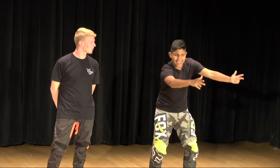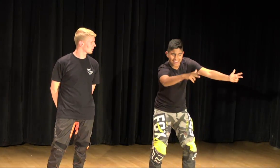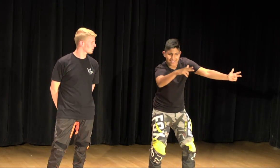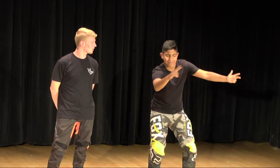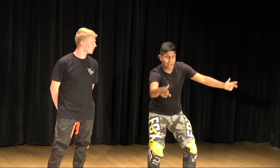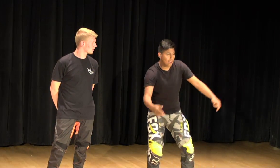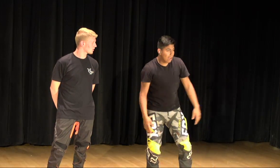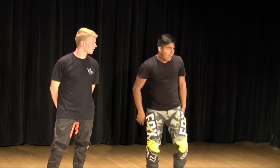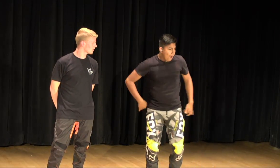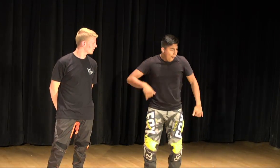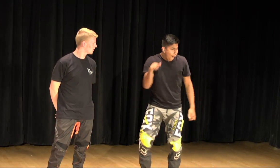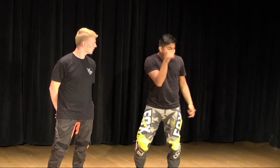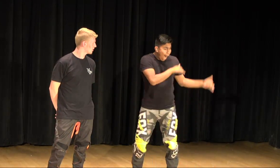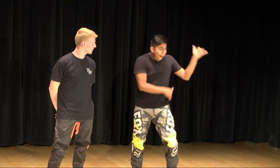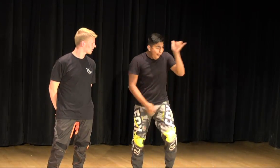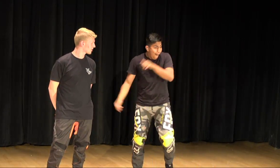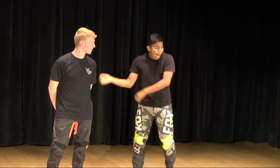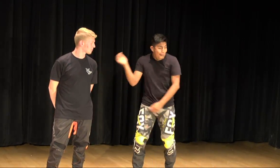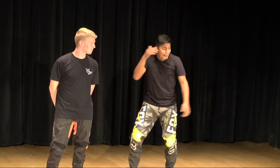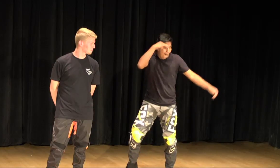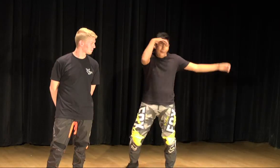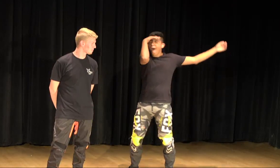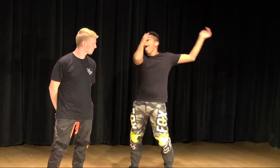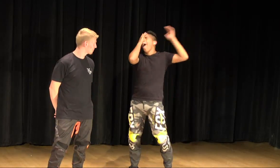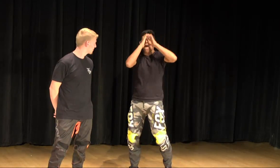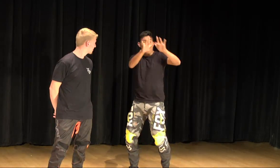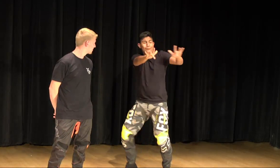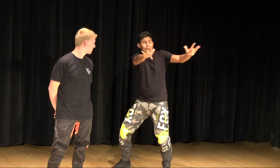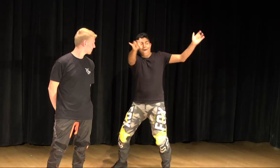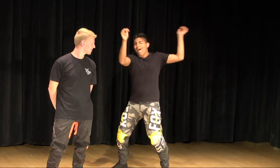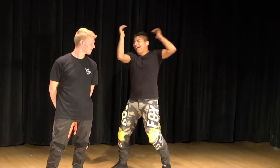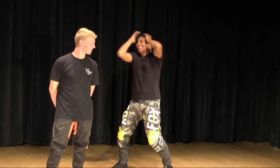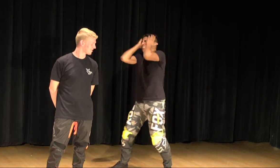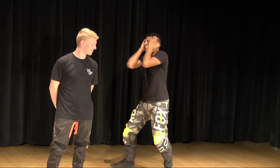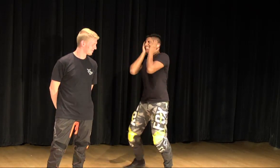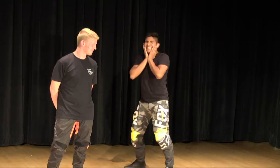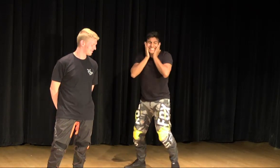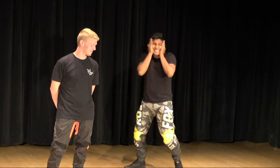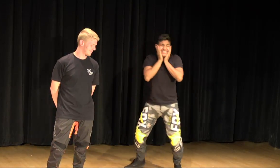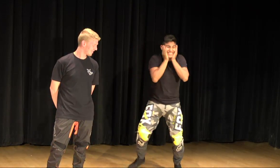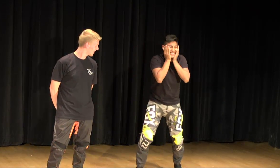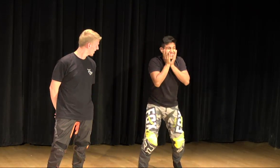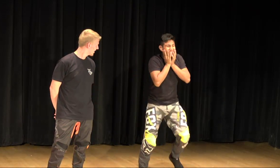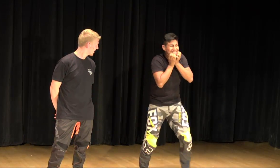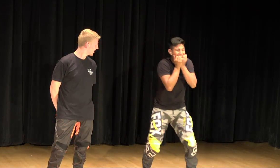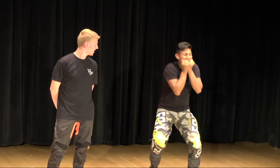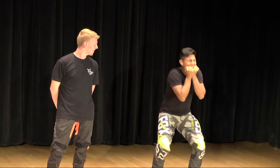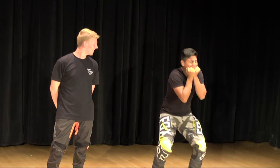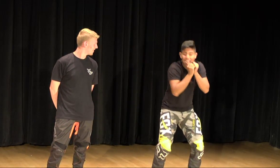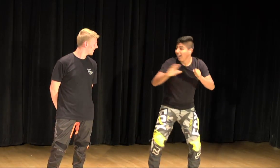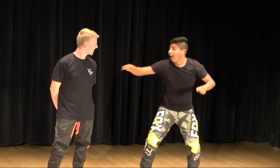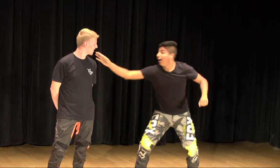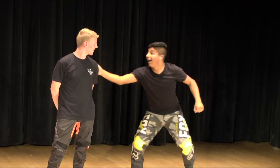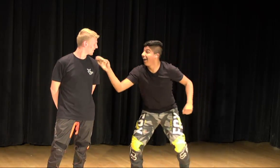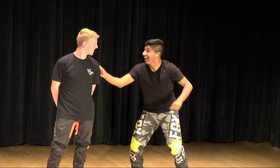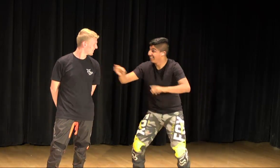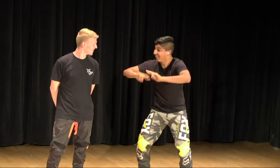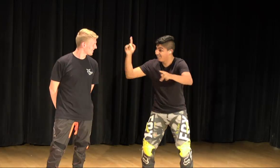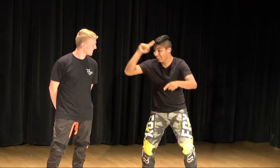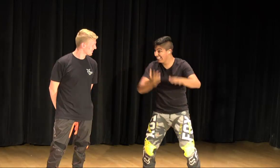Bikes all lined up. Woo, wow, look at these shiny bikes. I can't take it. Woo! Look,